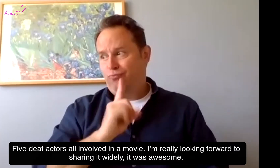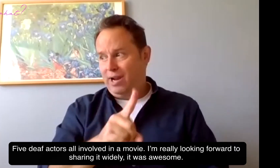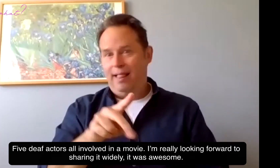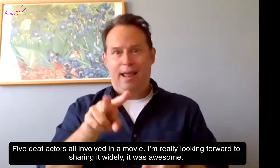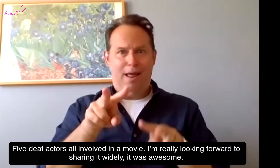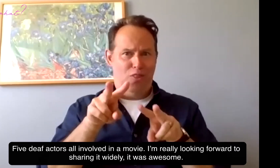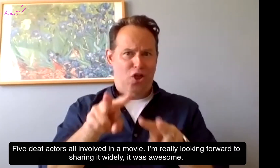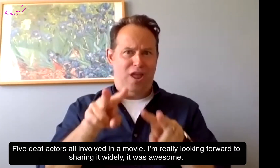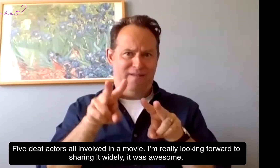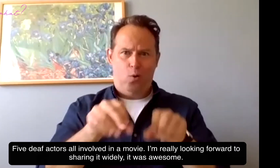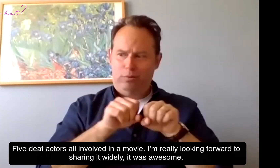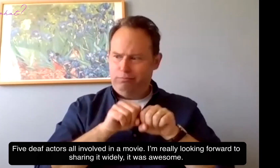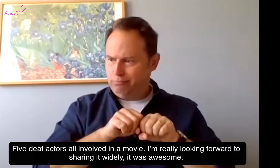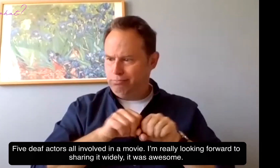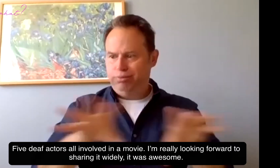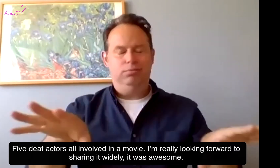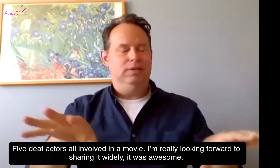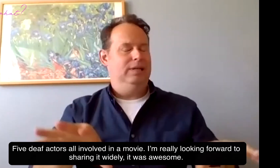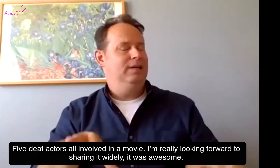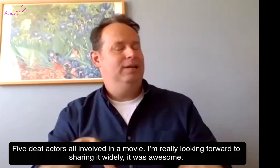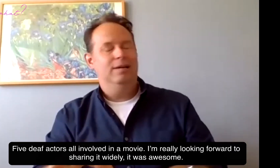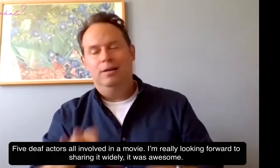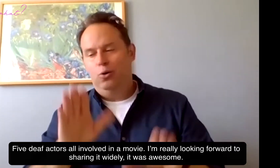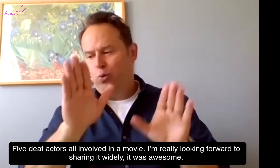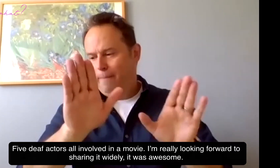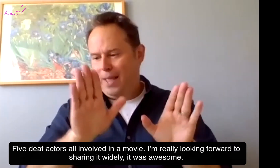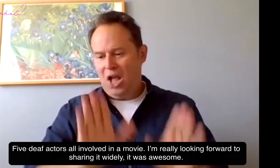really looking forward to sharing it widely. It was awesome.